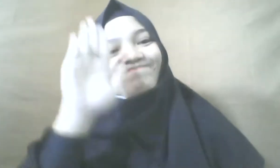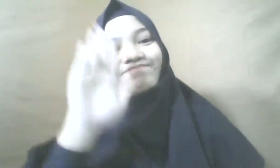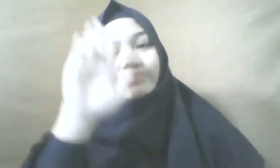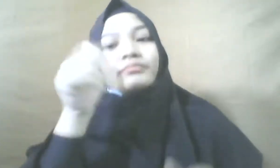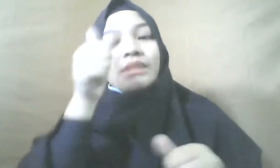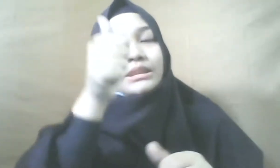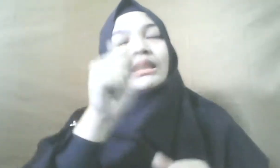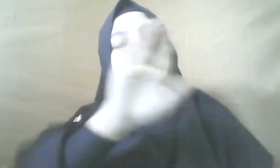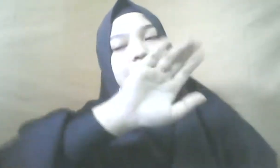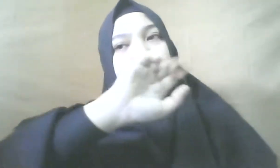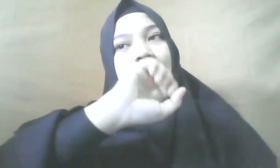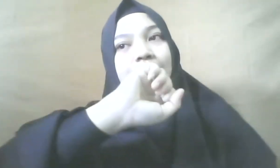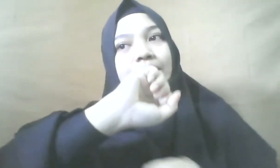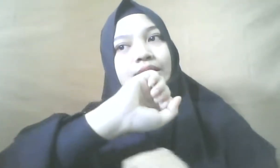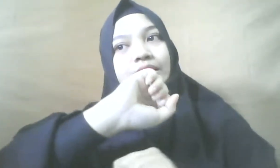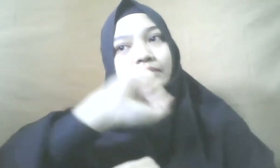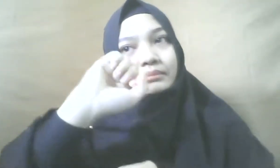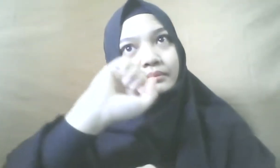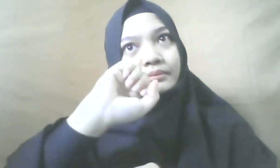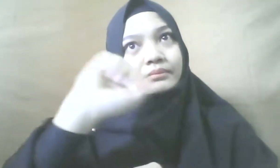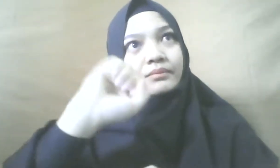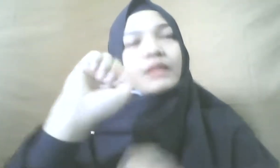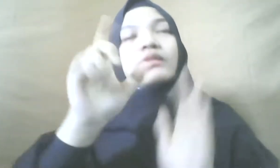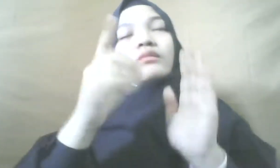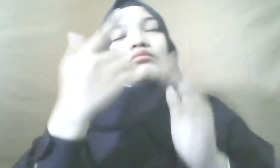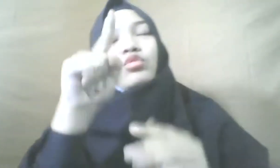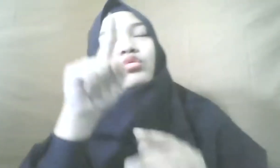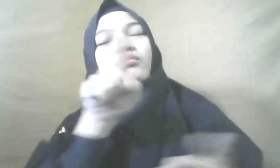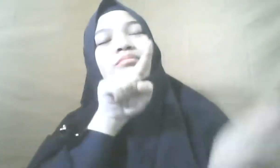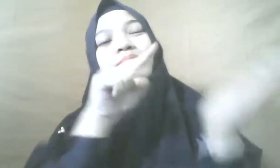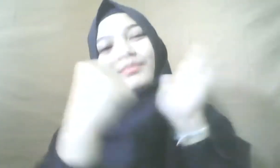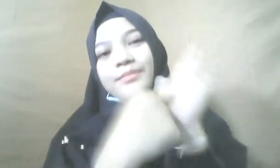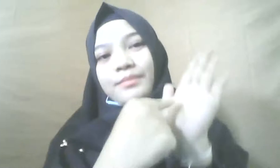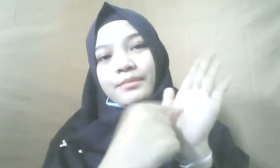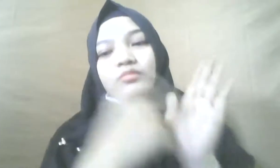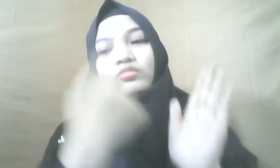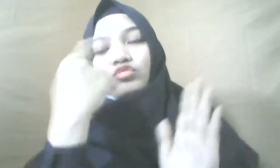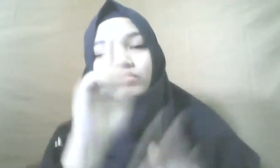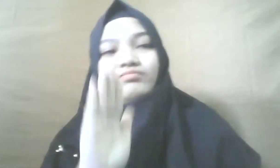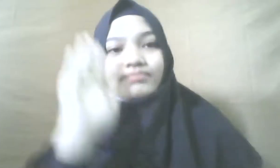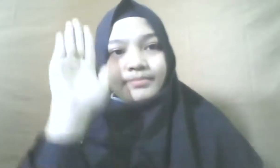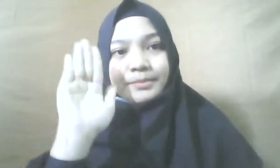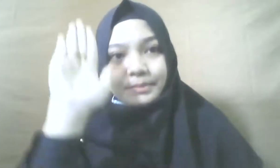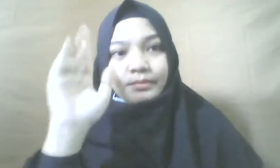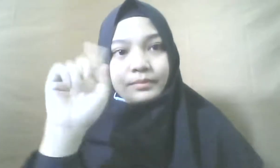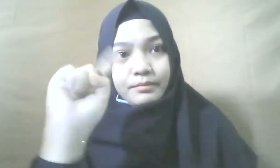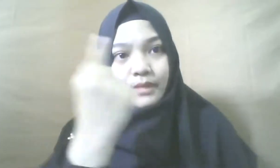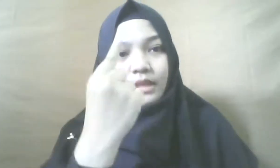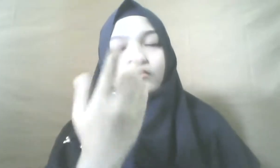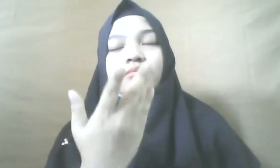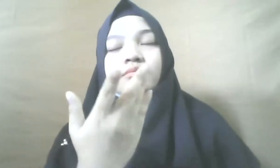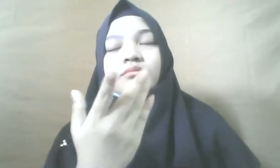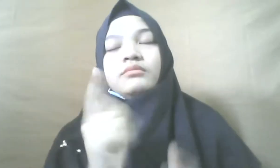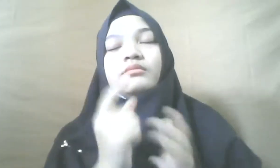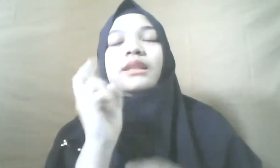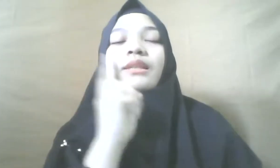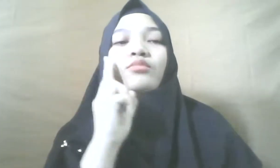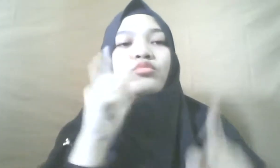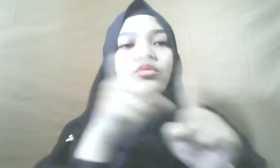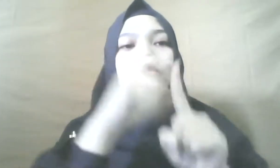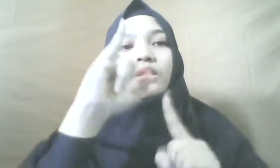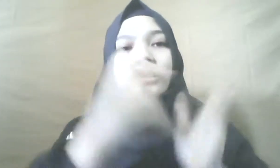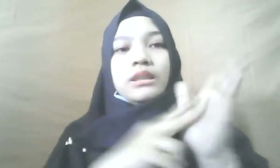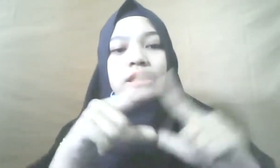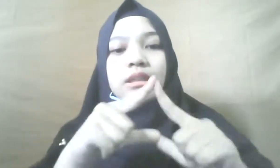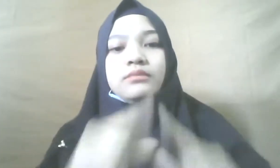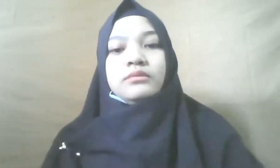So let me now first turn to Ibu Dina to start her presentation. Silakan,